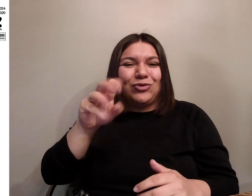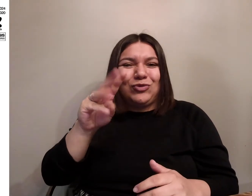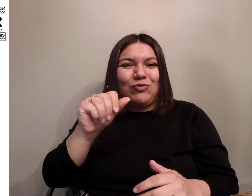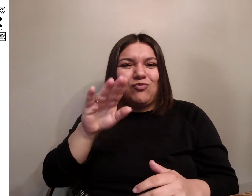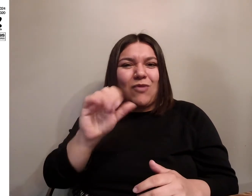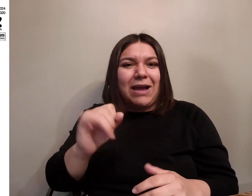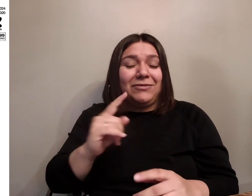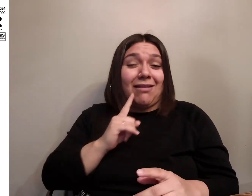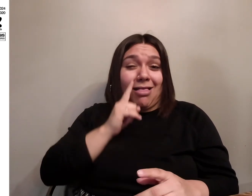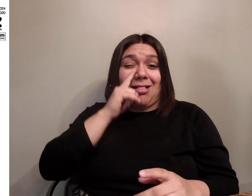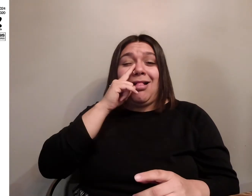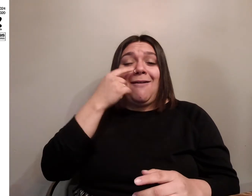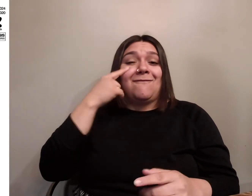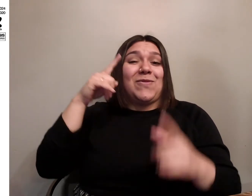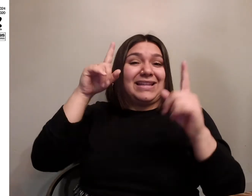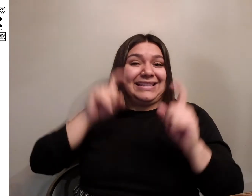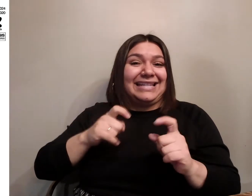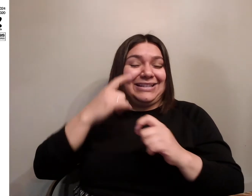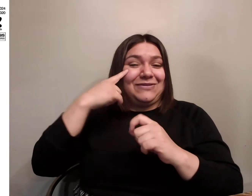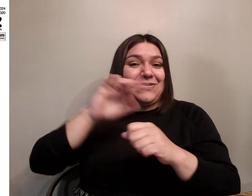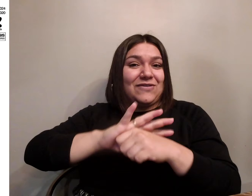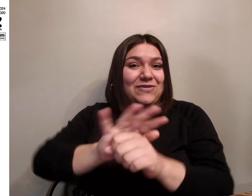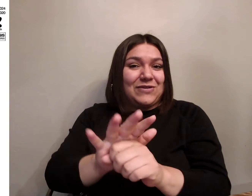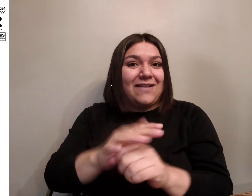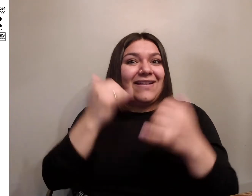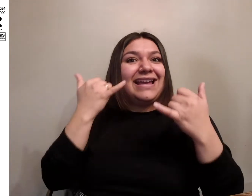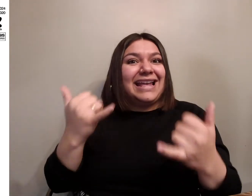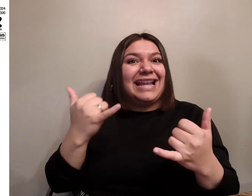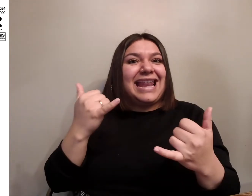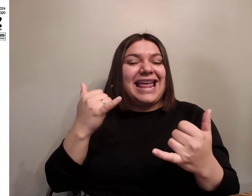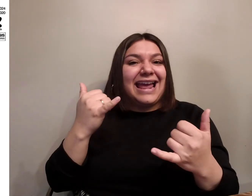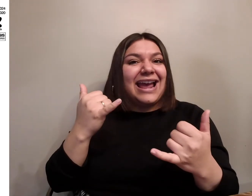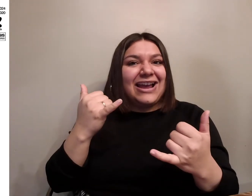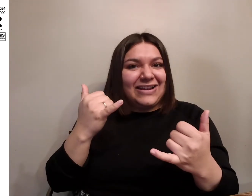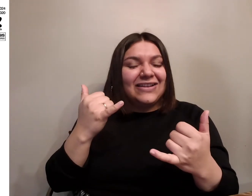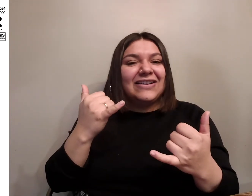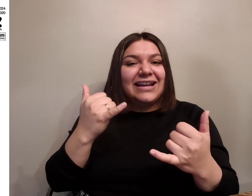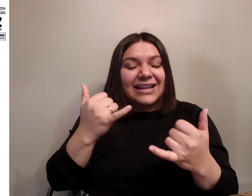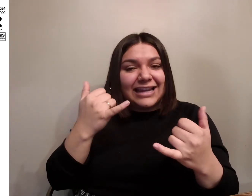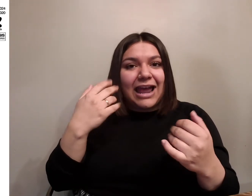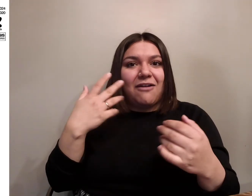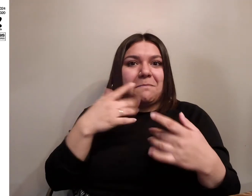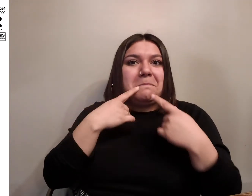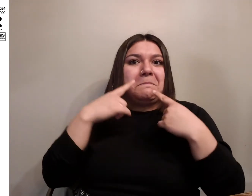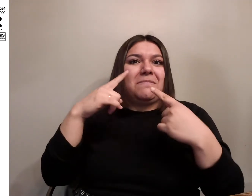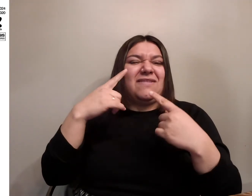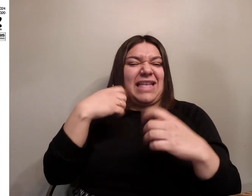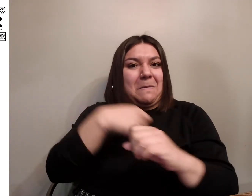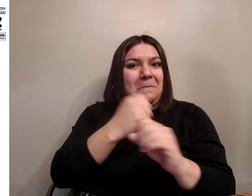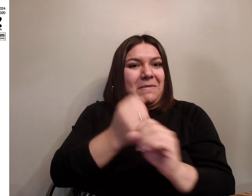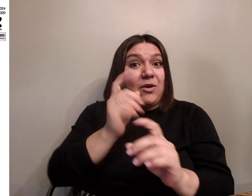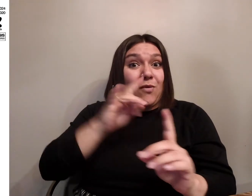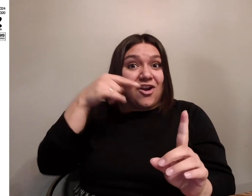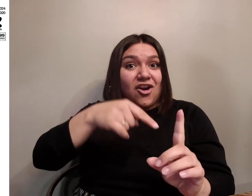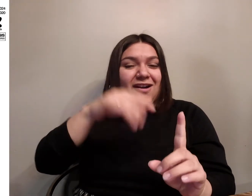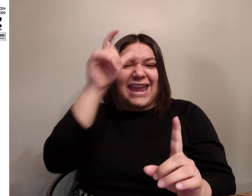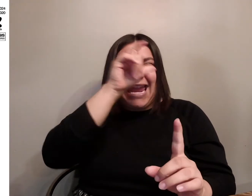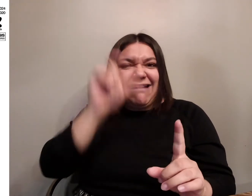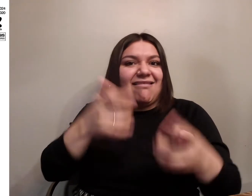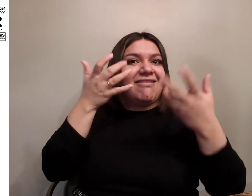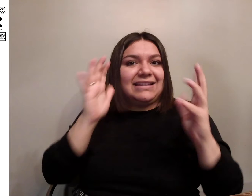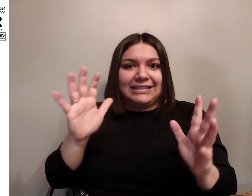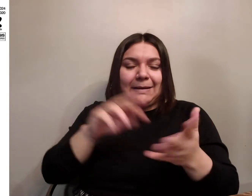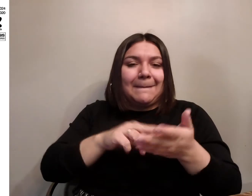nasal swabs used in testing for the coronavirus are only manufactured